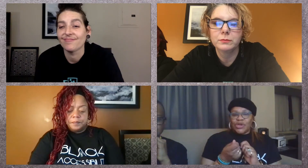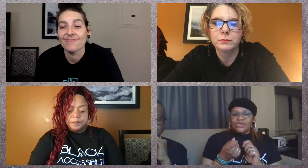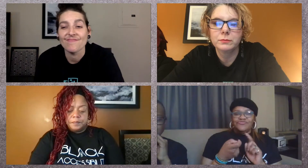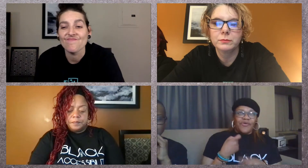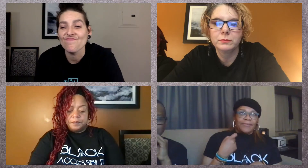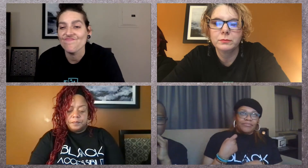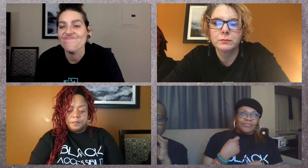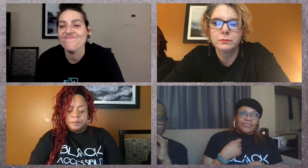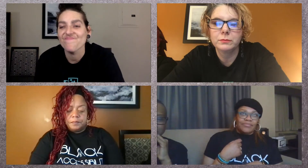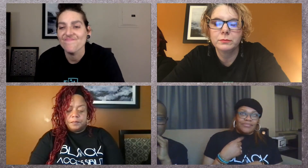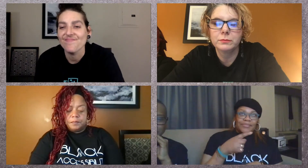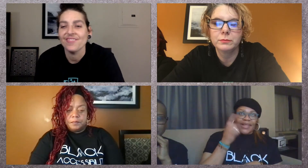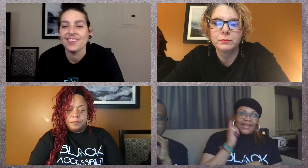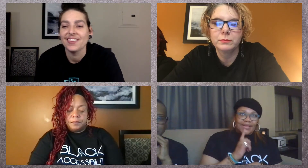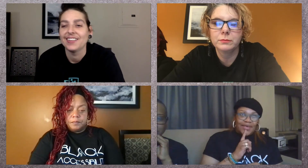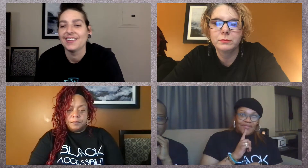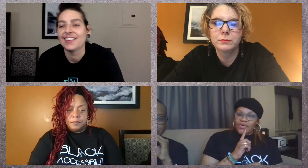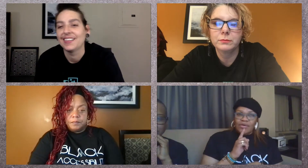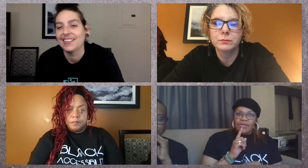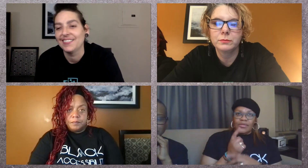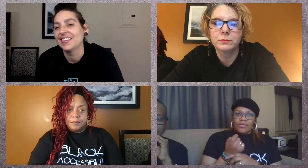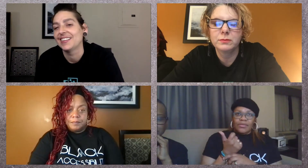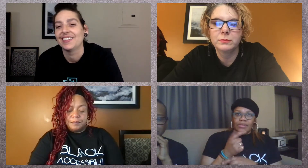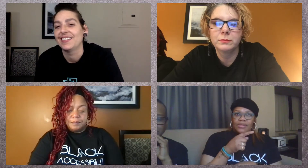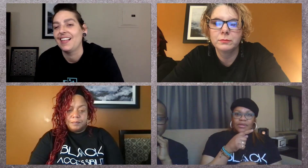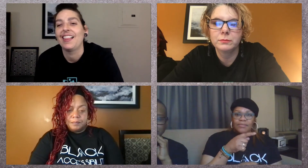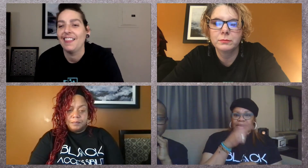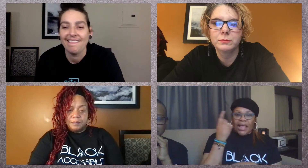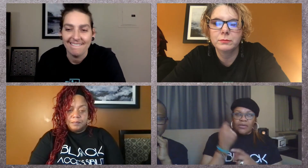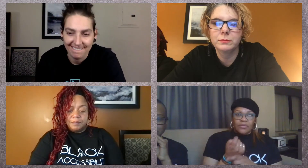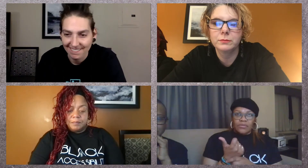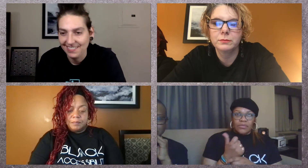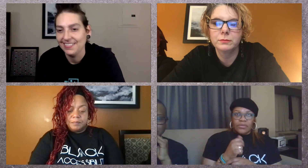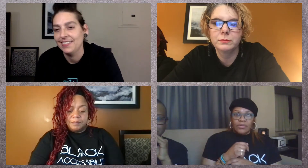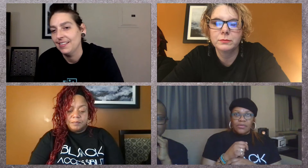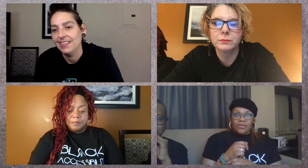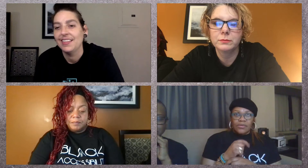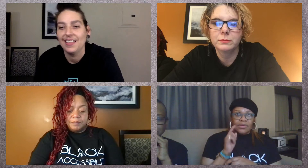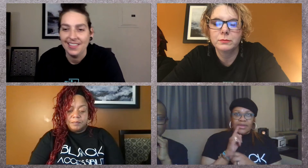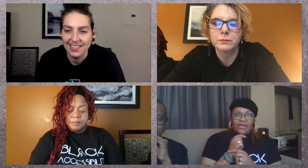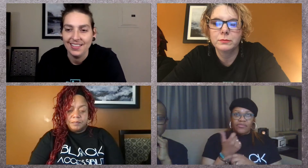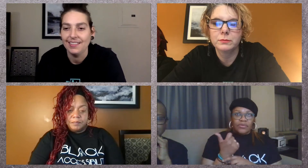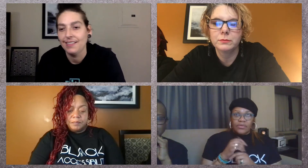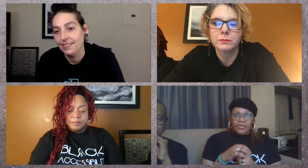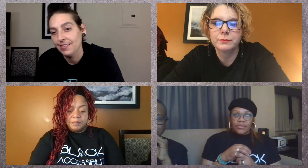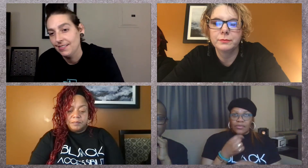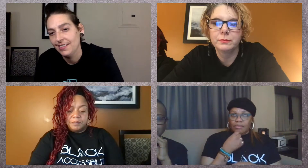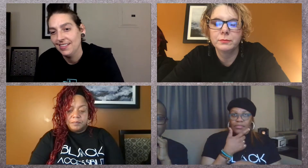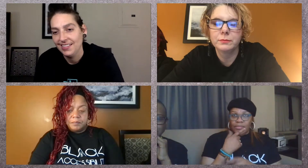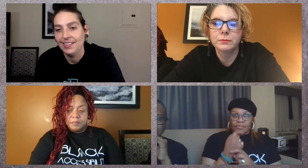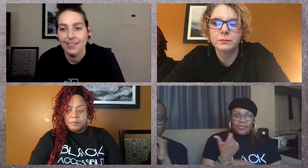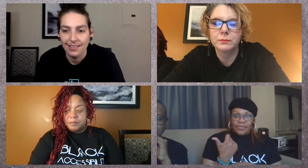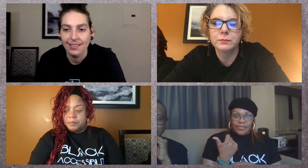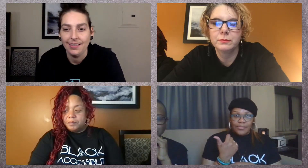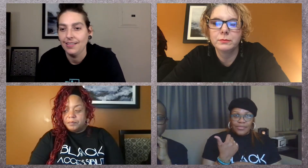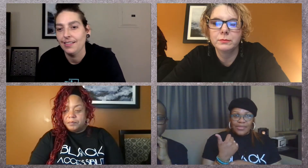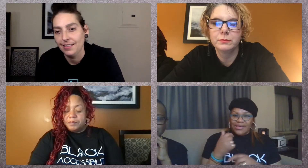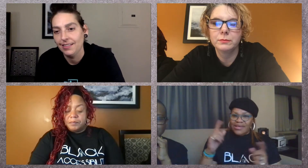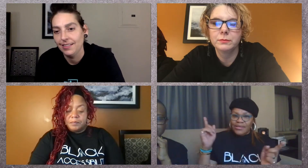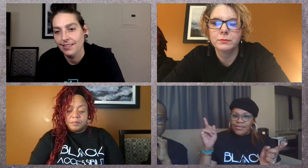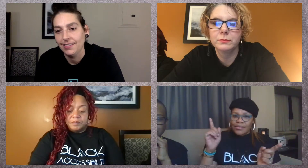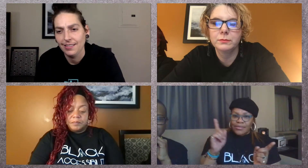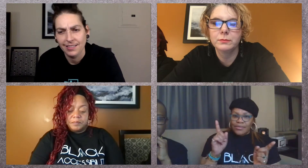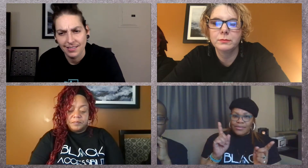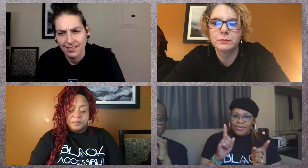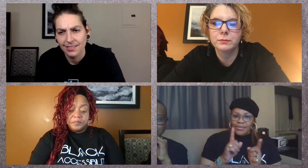My letter changed from black deaf, no. Black, no, no.